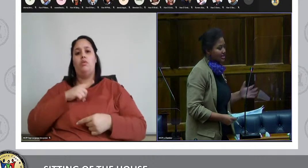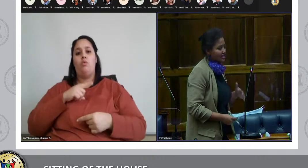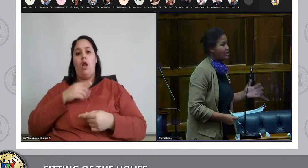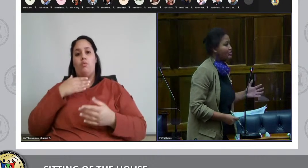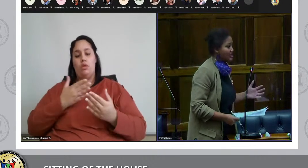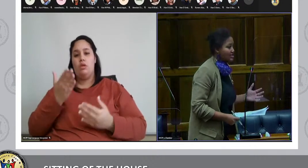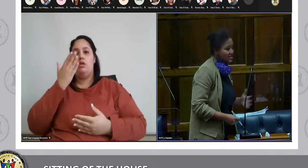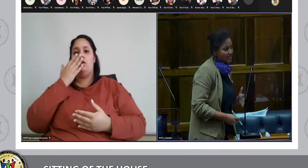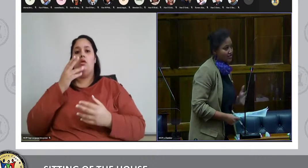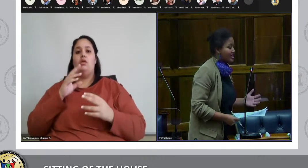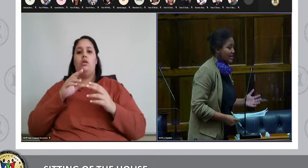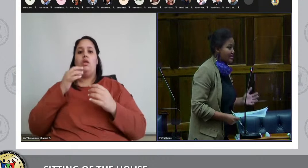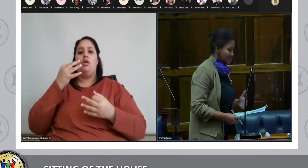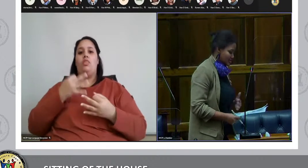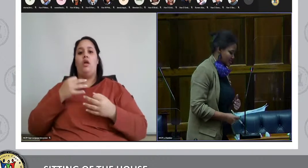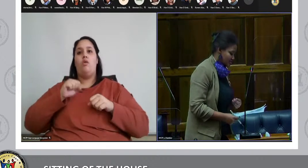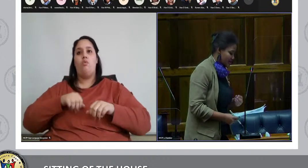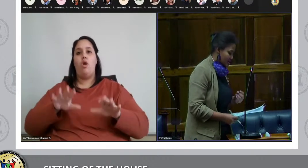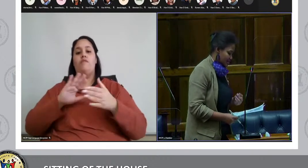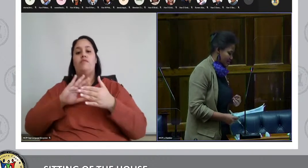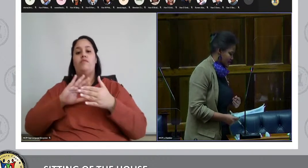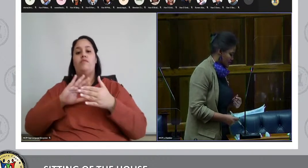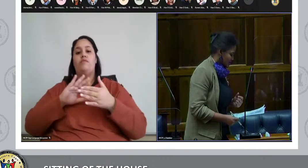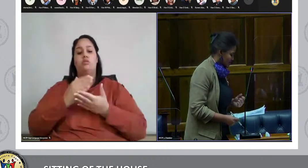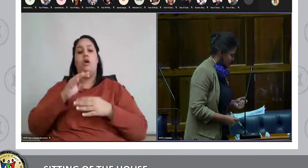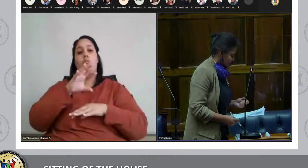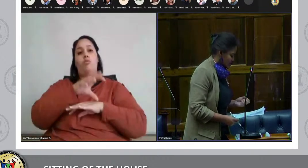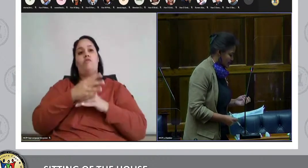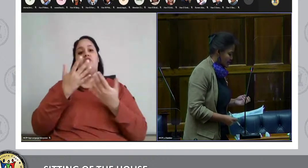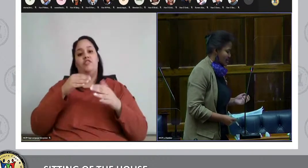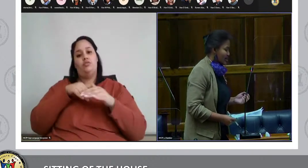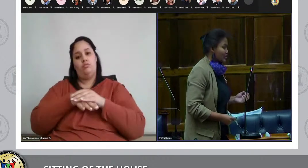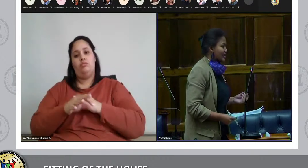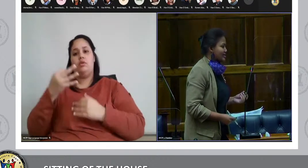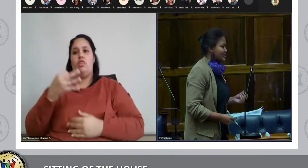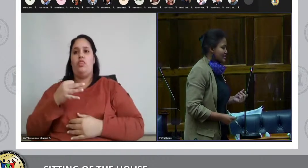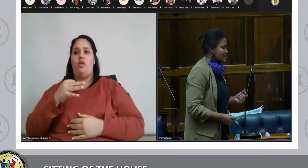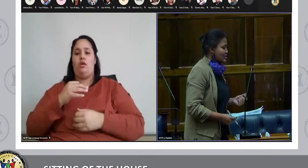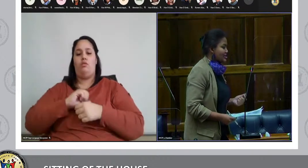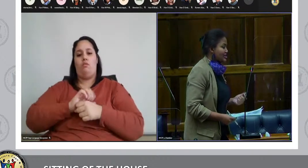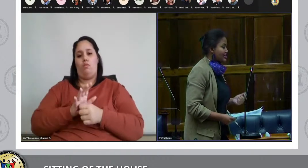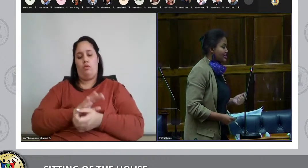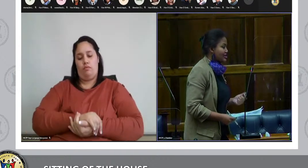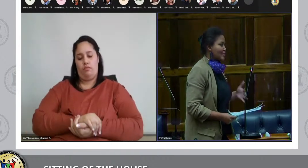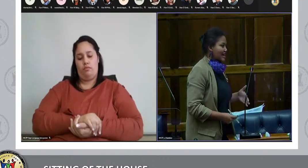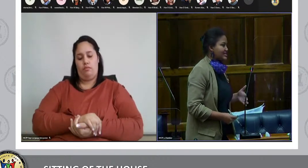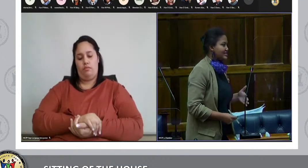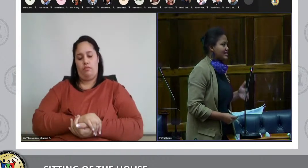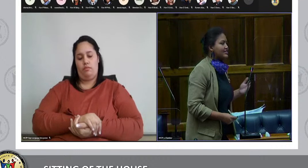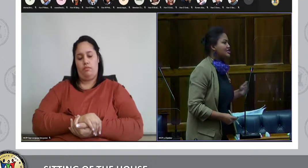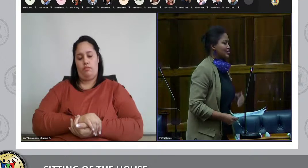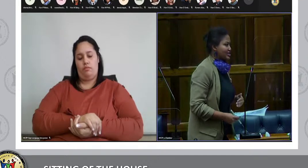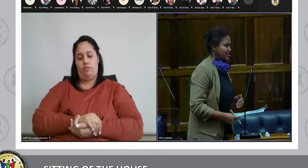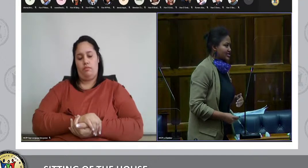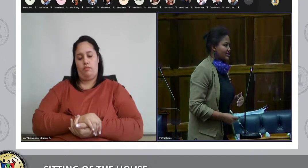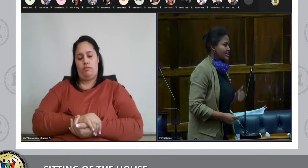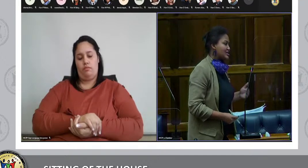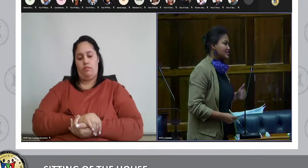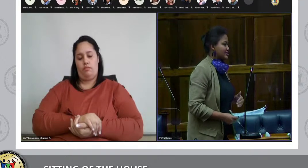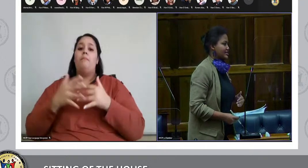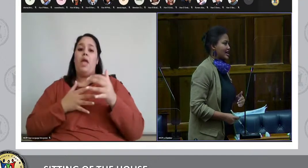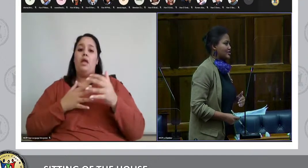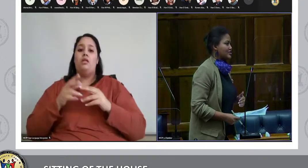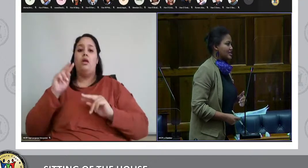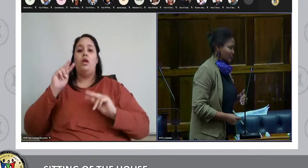wave nationally, and some provinces have already entered into the third wave, essentially. But, Speaker, there are some matters that needs to be addressed